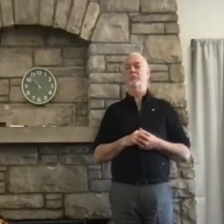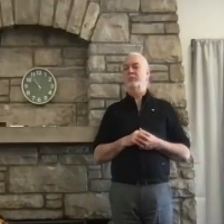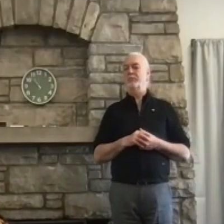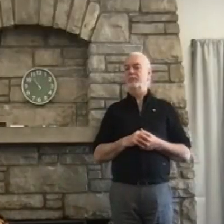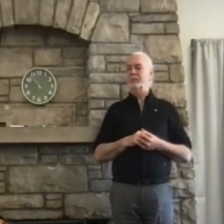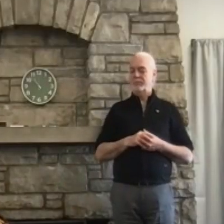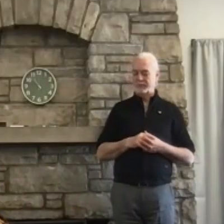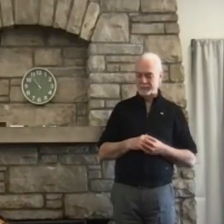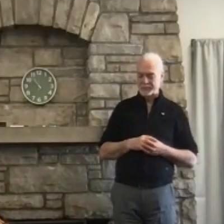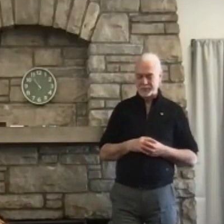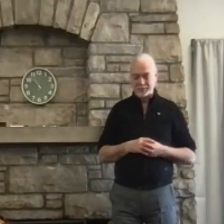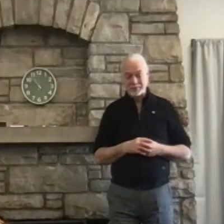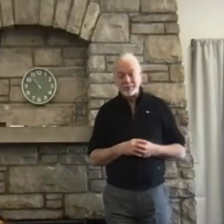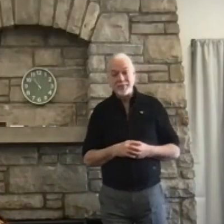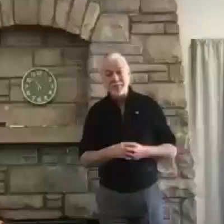Until May.